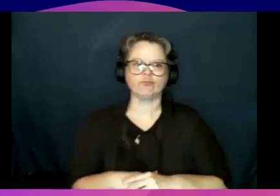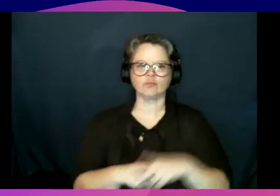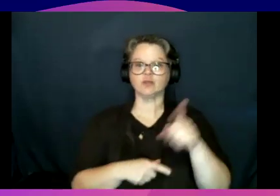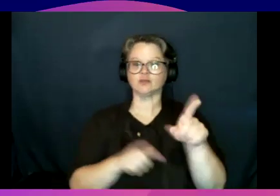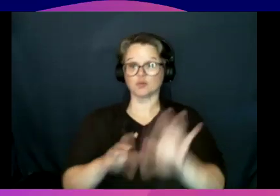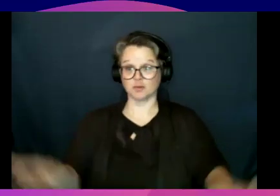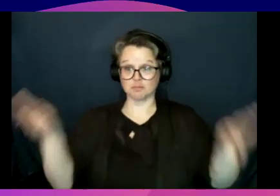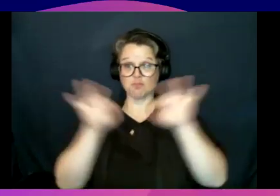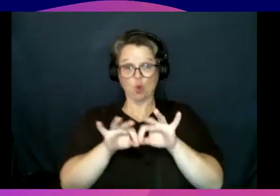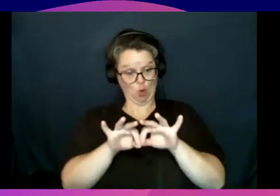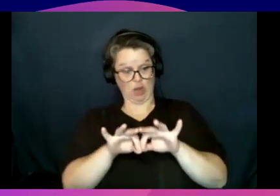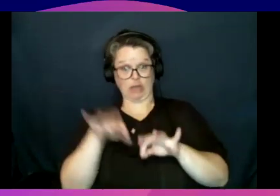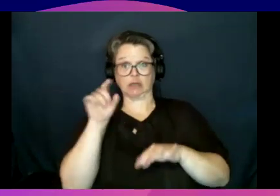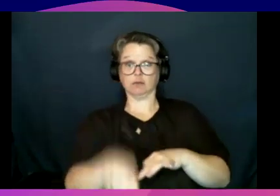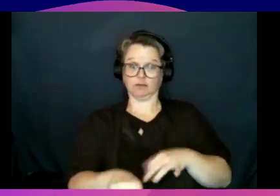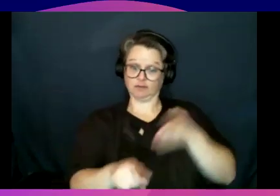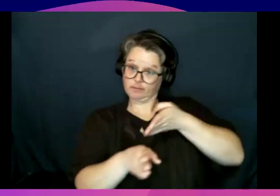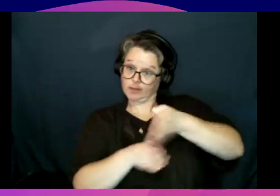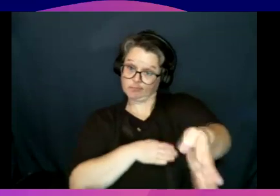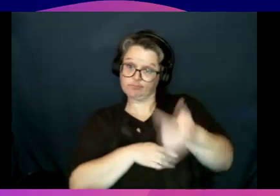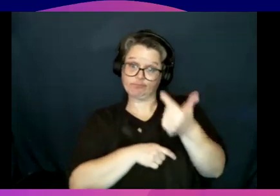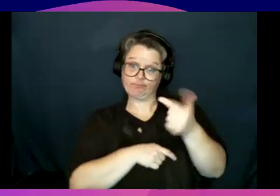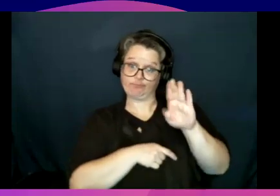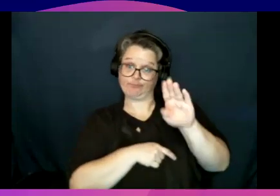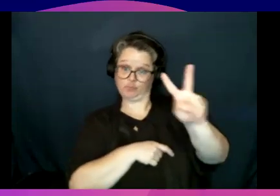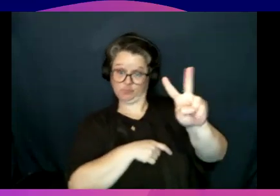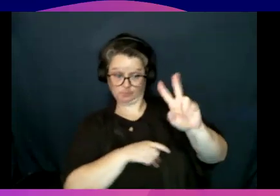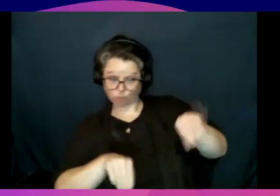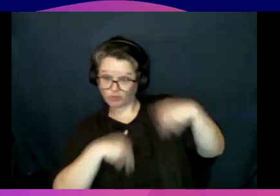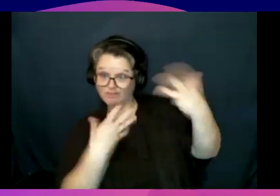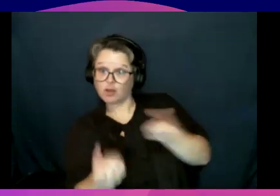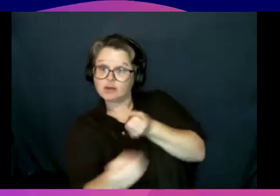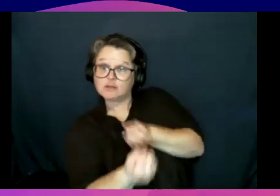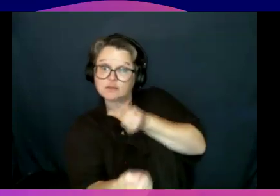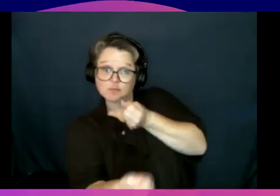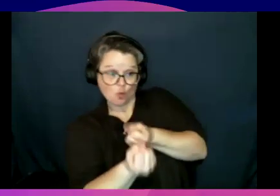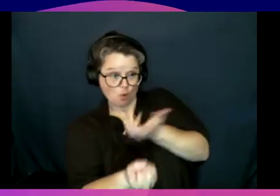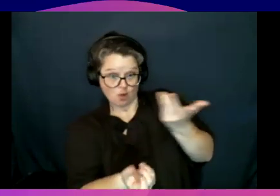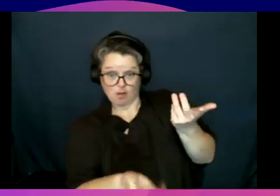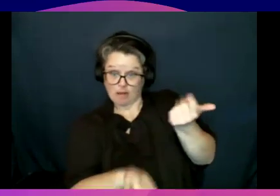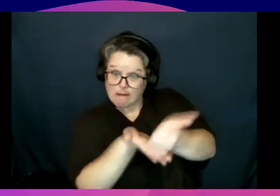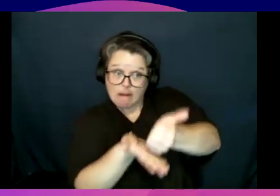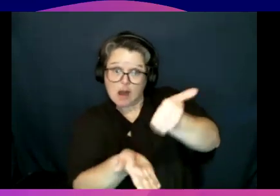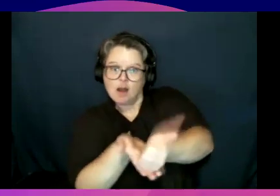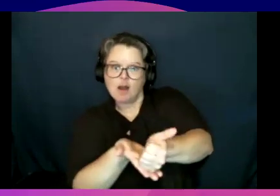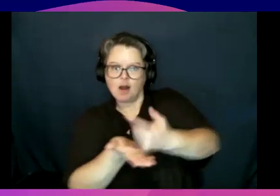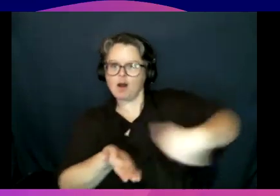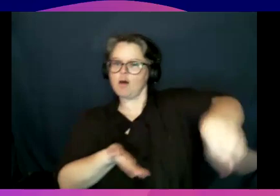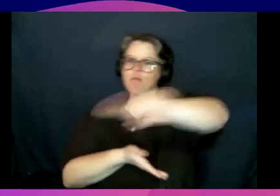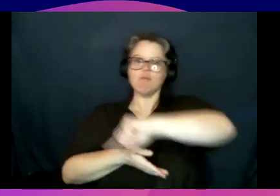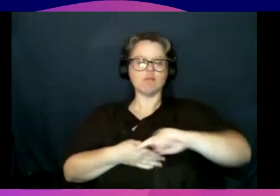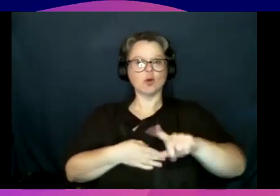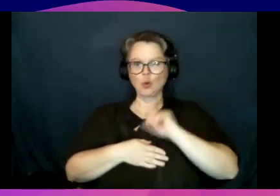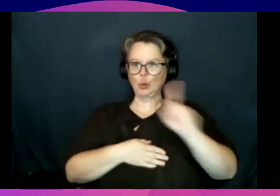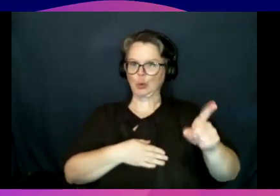GBV workers, it can really mitigate the negatives of the occupational stress. and help them thrive. And I'll share, this is a couple